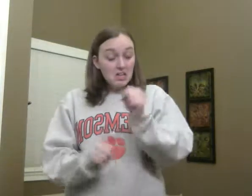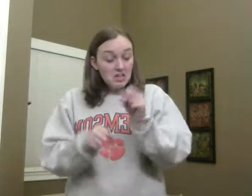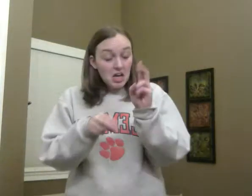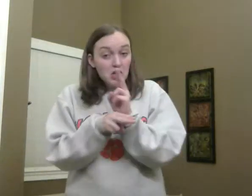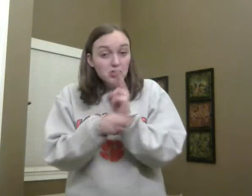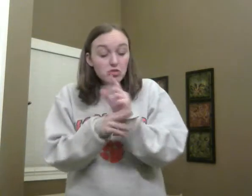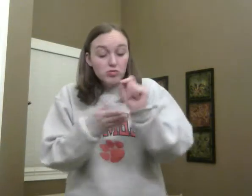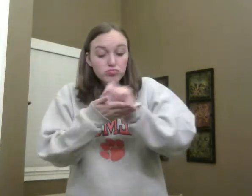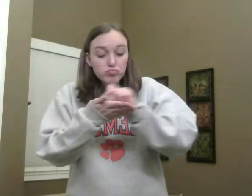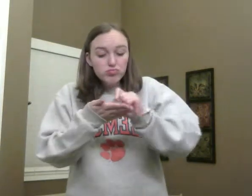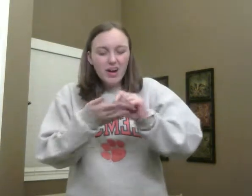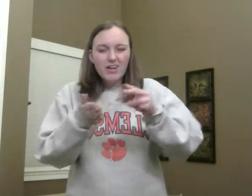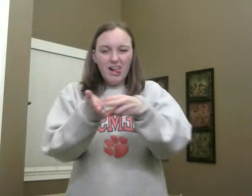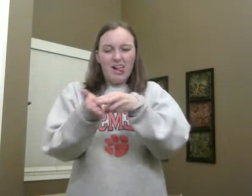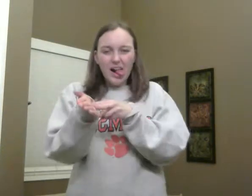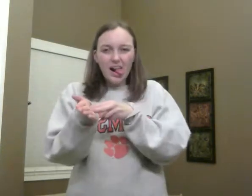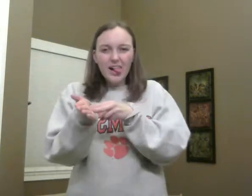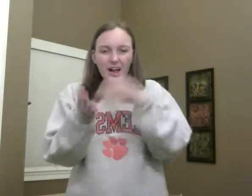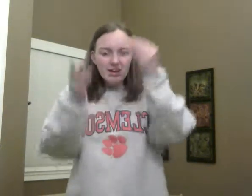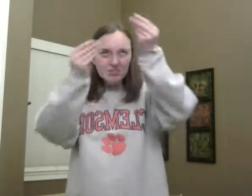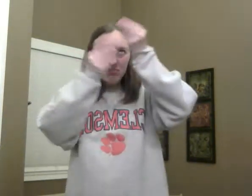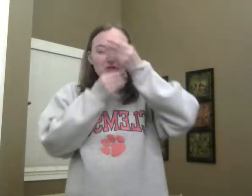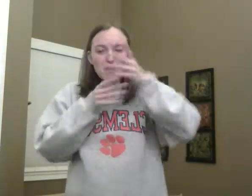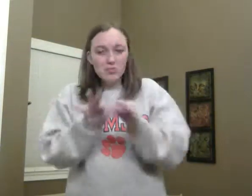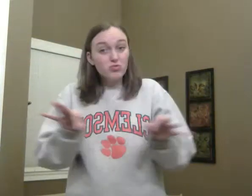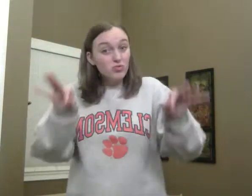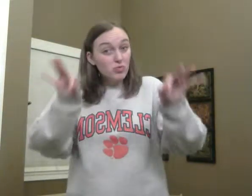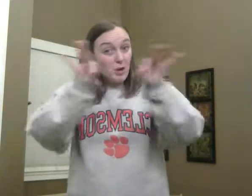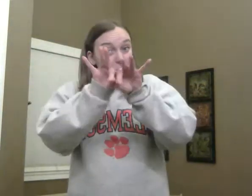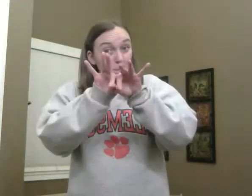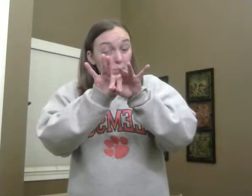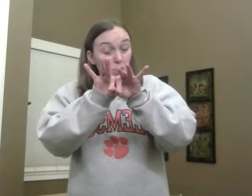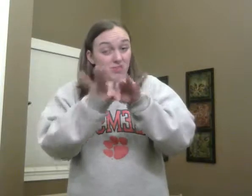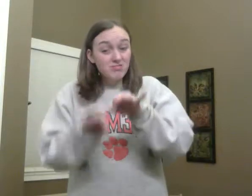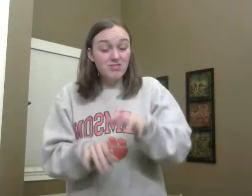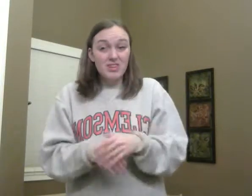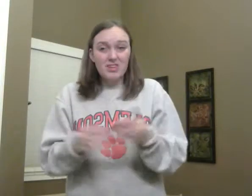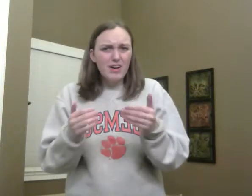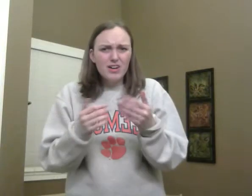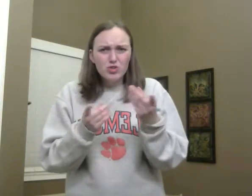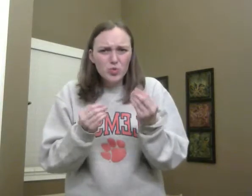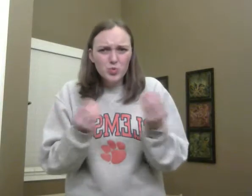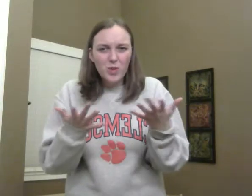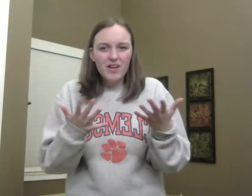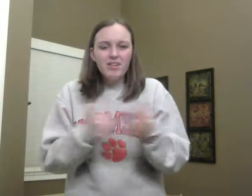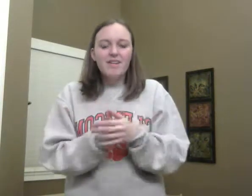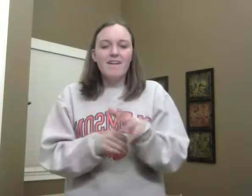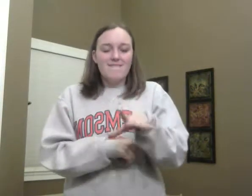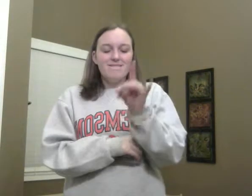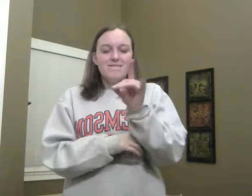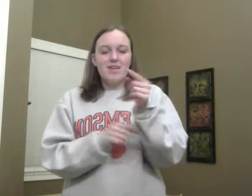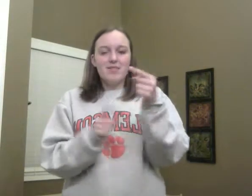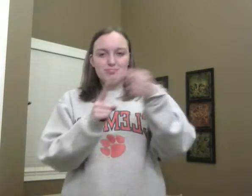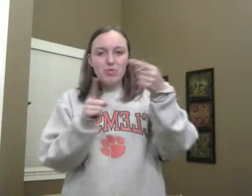any information that you think will help you in finding the main idea. We're going to be using the reading cards, the blue